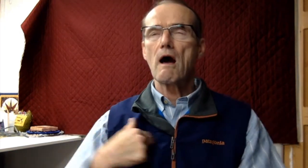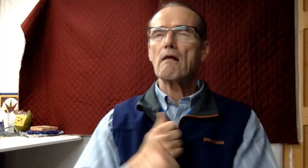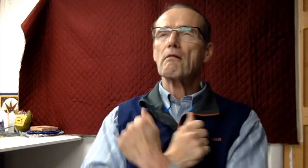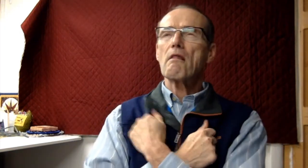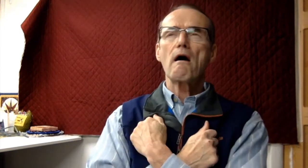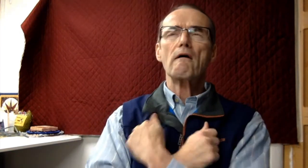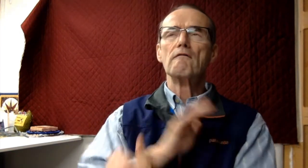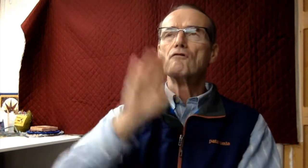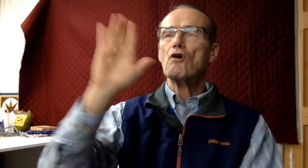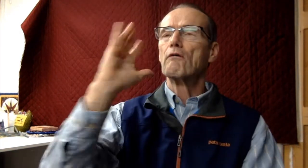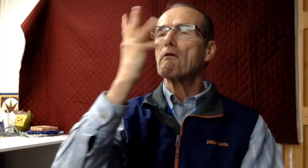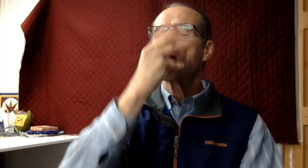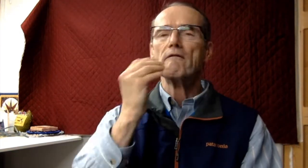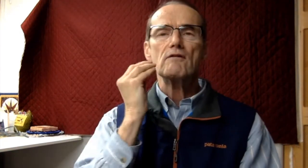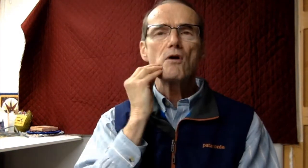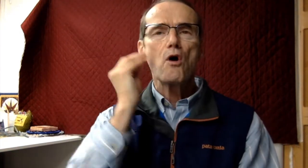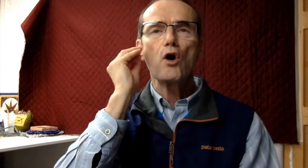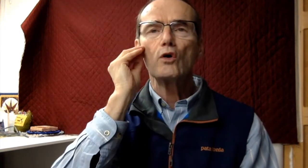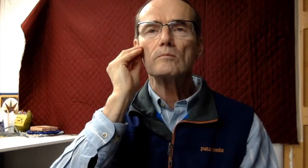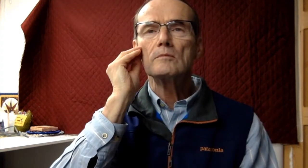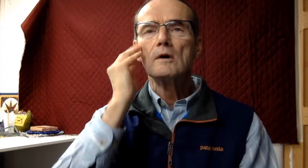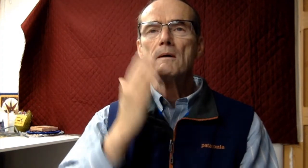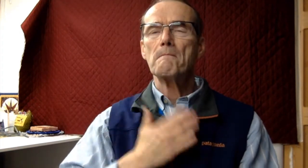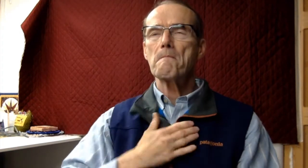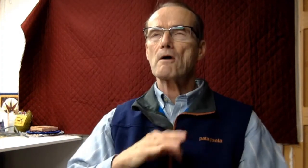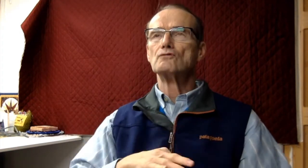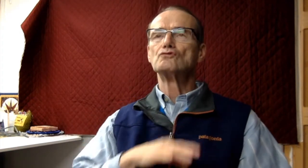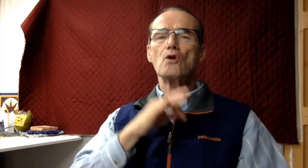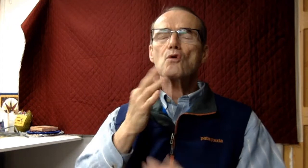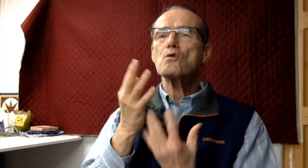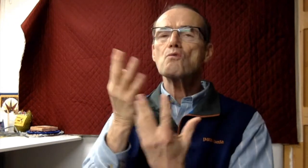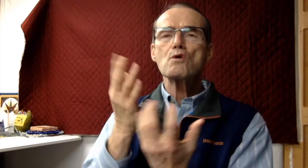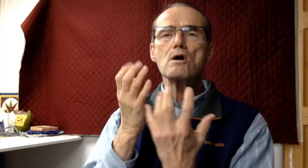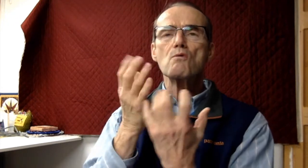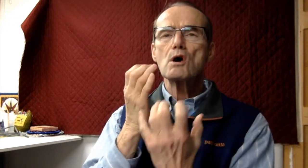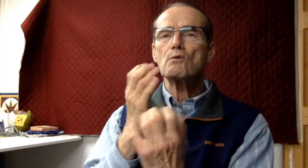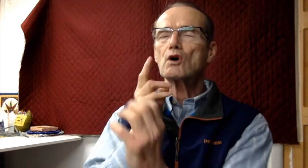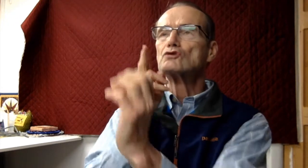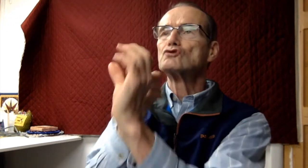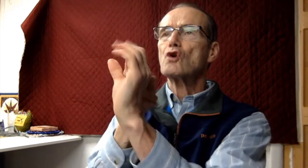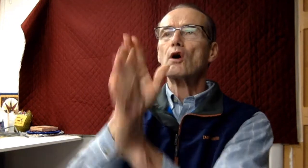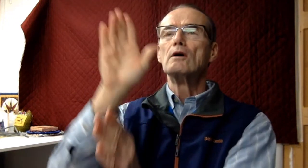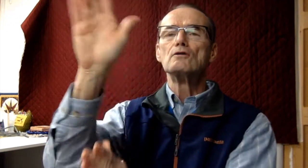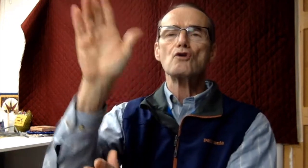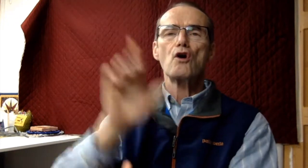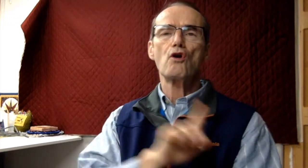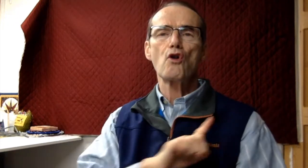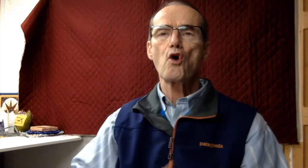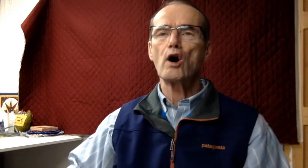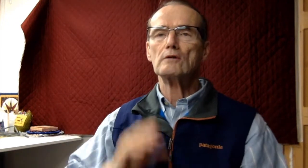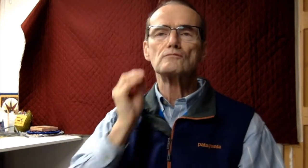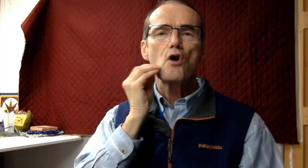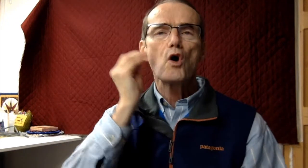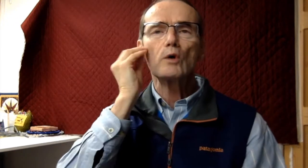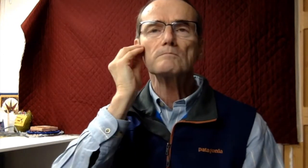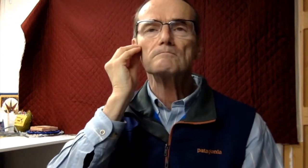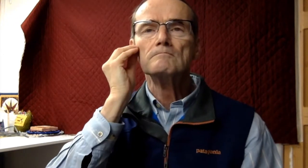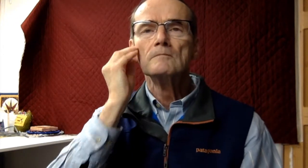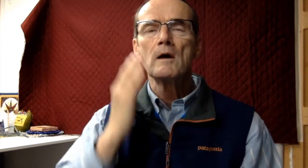How lovely is your dwelling place, O Lord of hosts. My soul yearns and pines for the courts of the